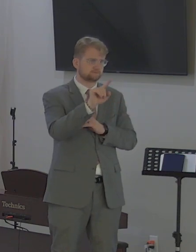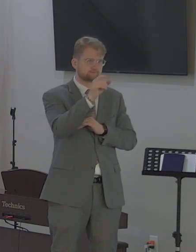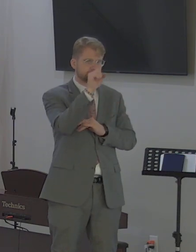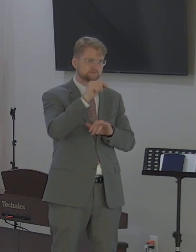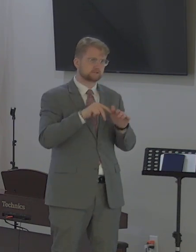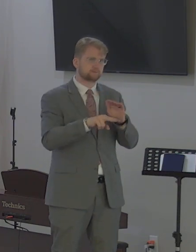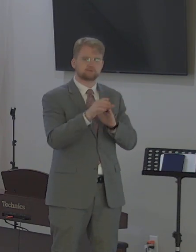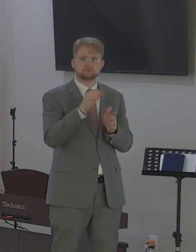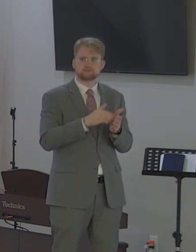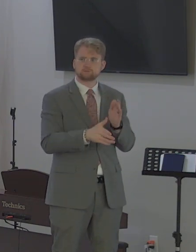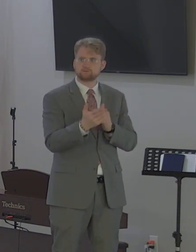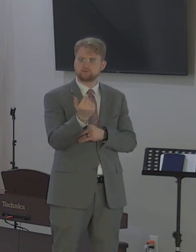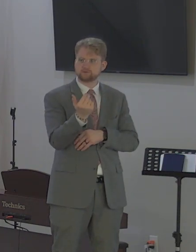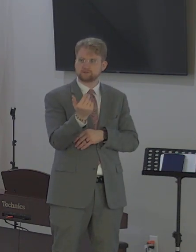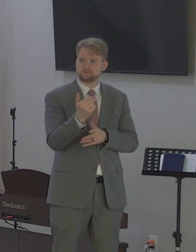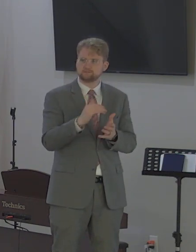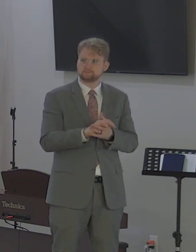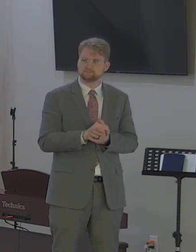1 Samuel 13.